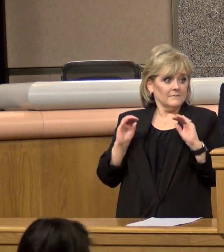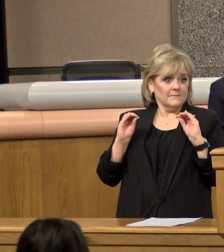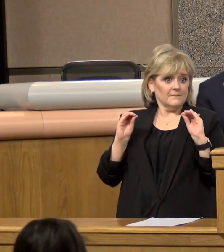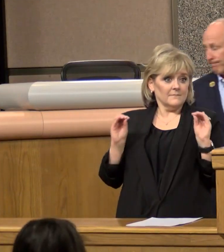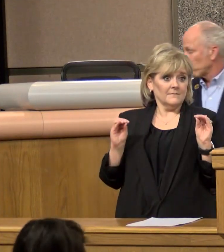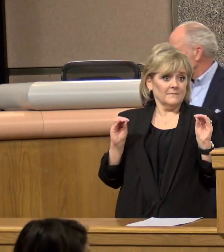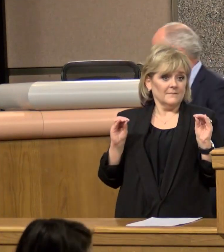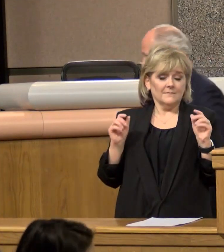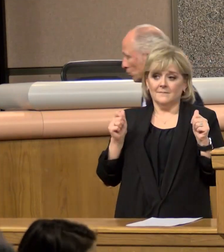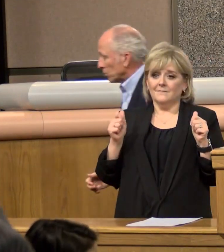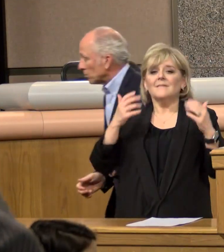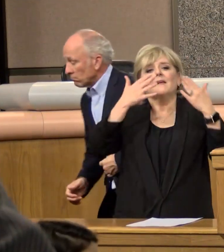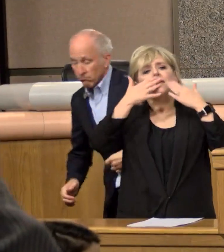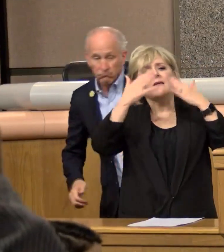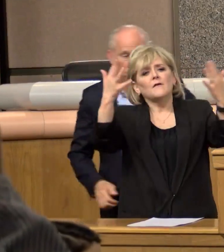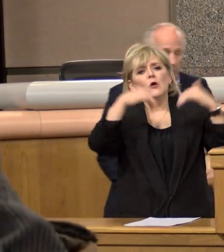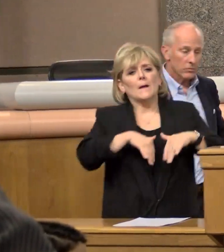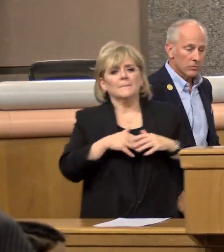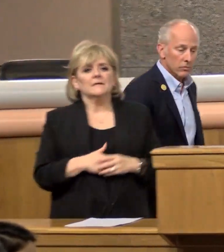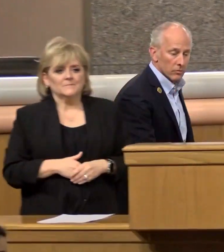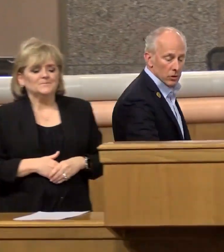Okay. That's it. Thank y'all for coming.